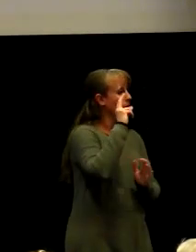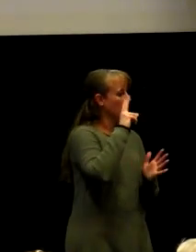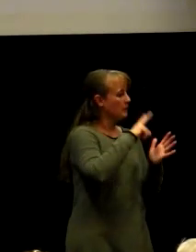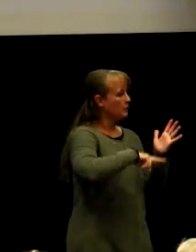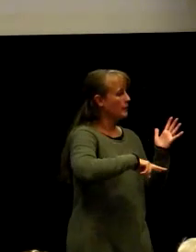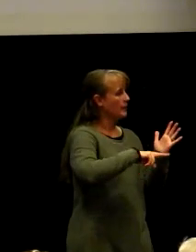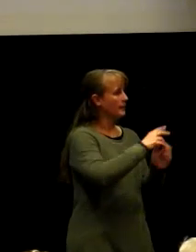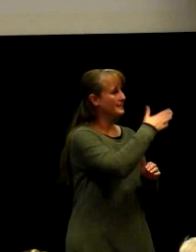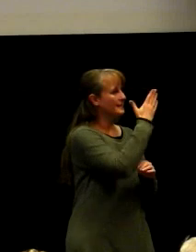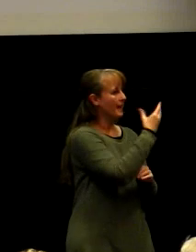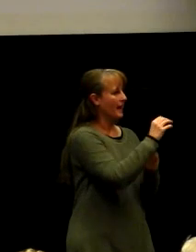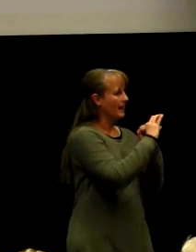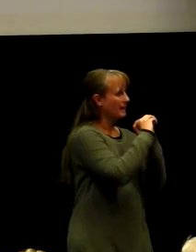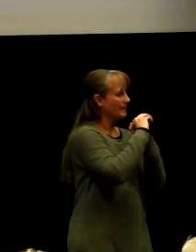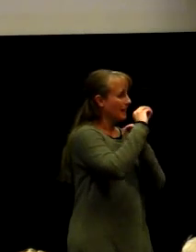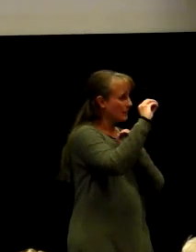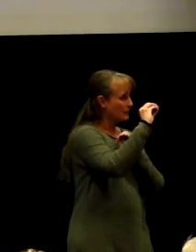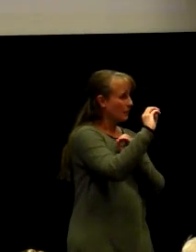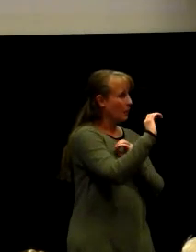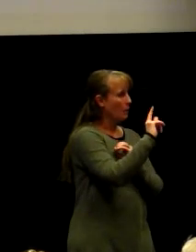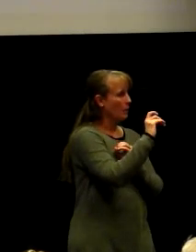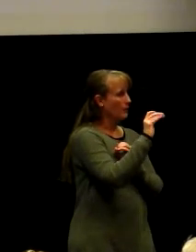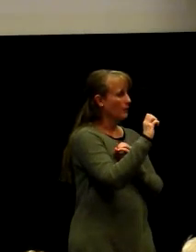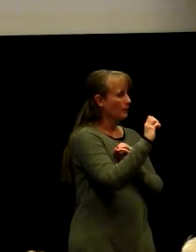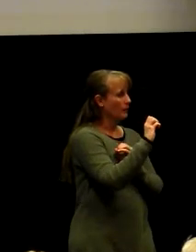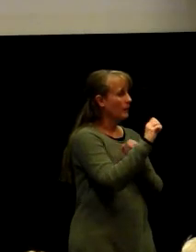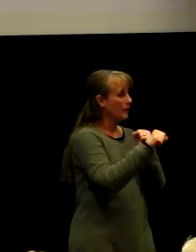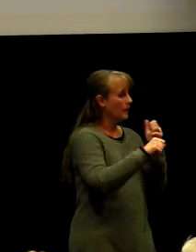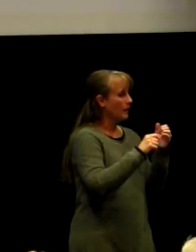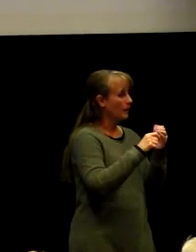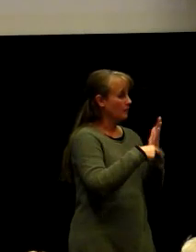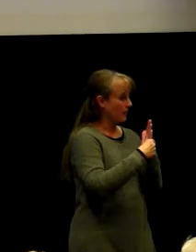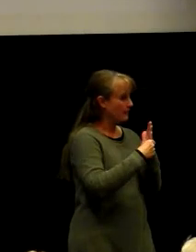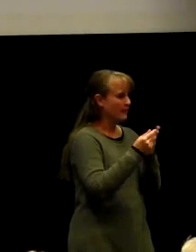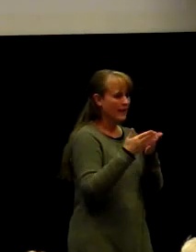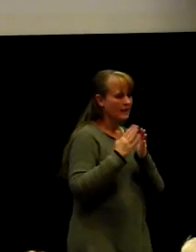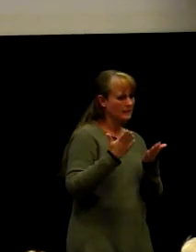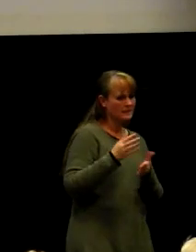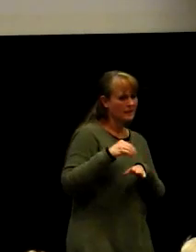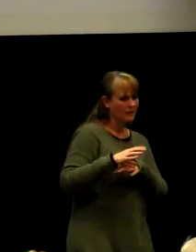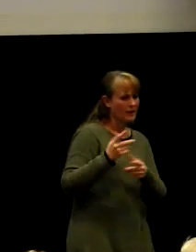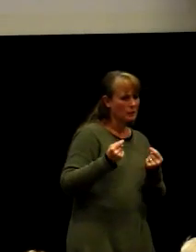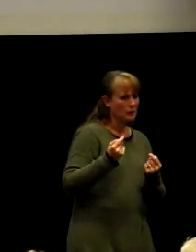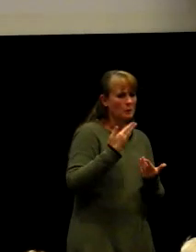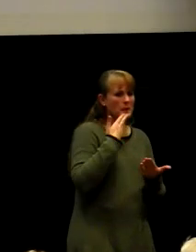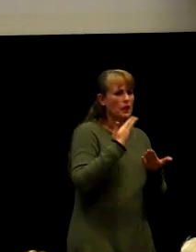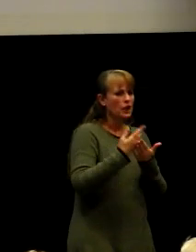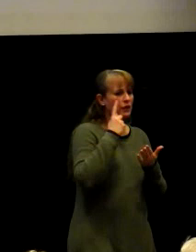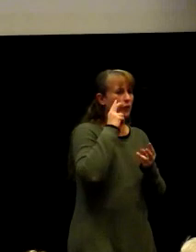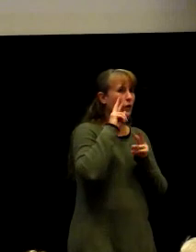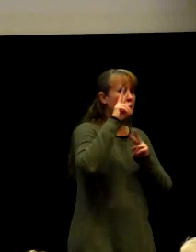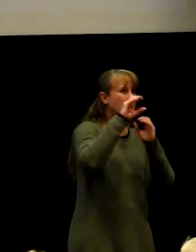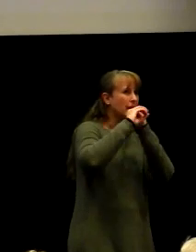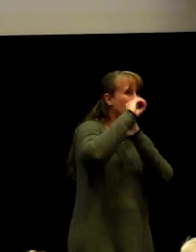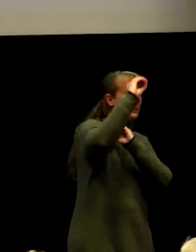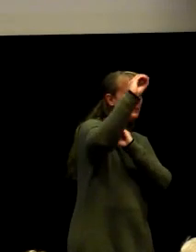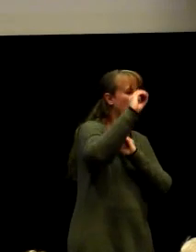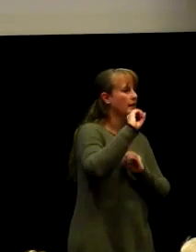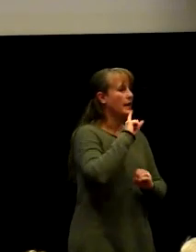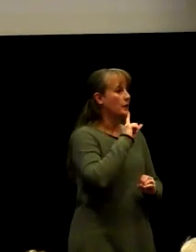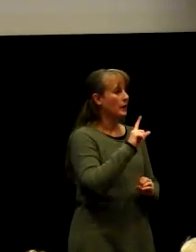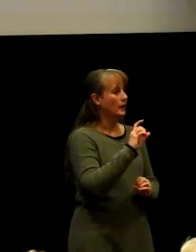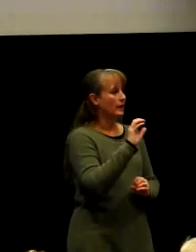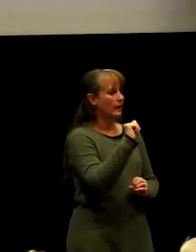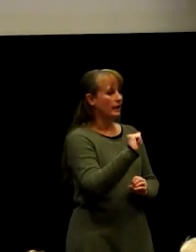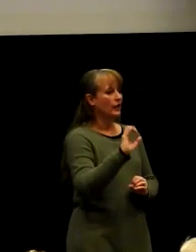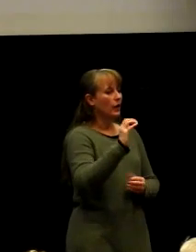Telescope magazine and asked Clark for his advice on, you know, what would be a good scope. And then it turns out that Clark brought his